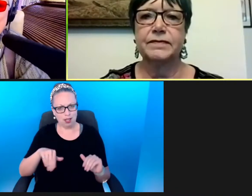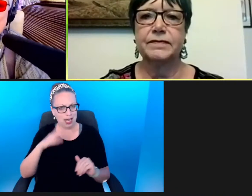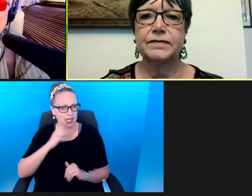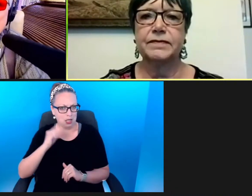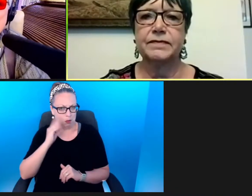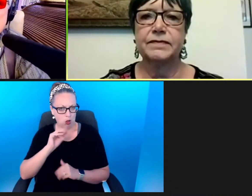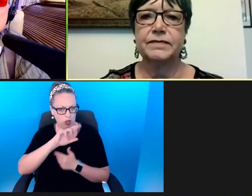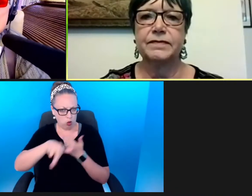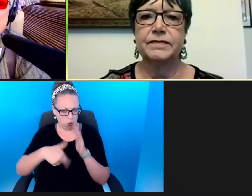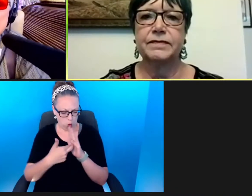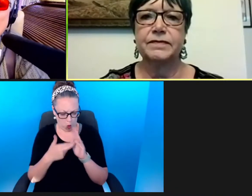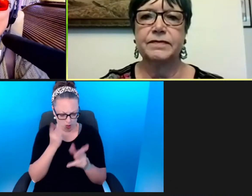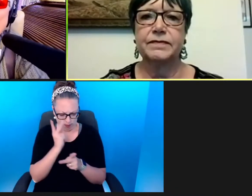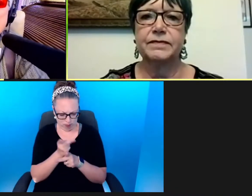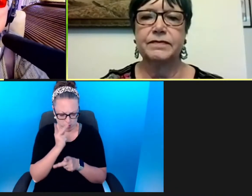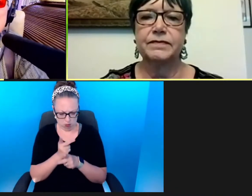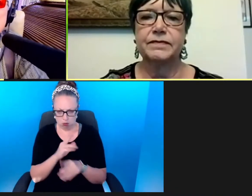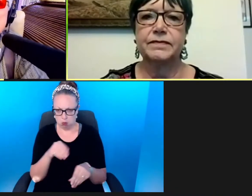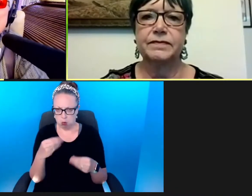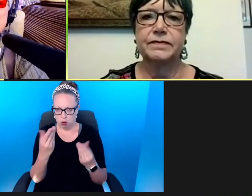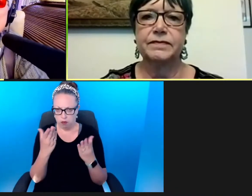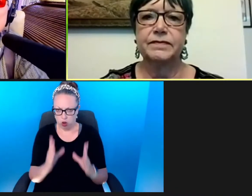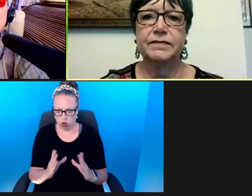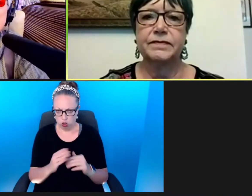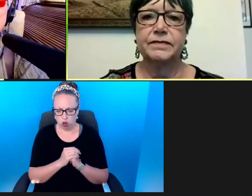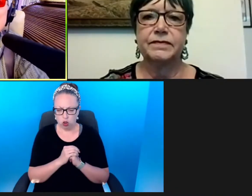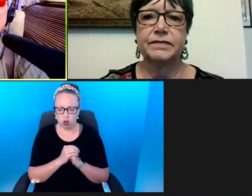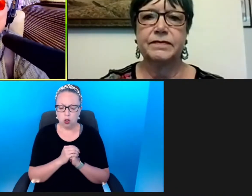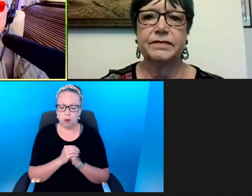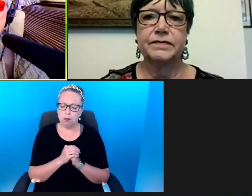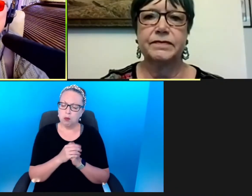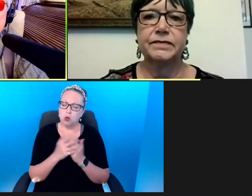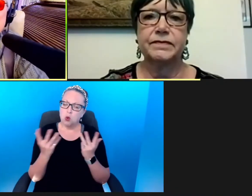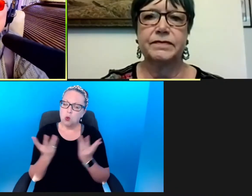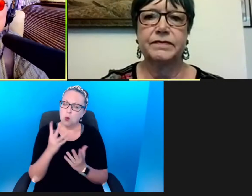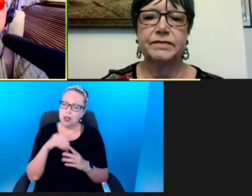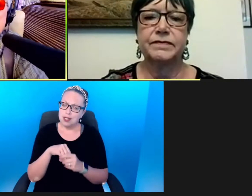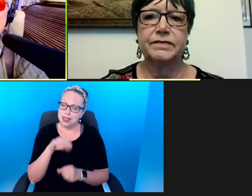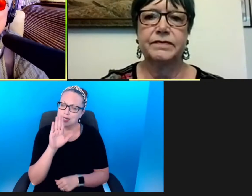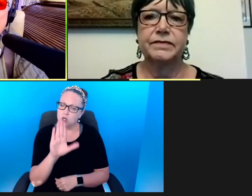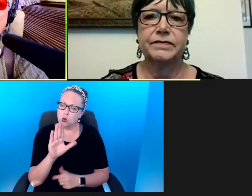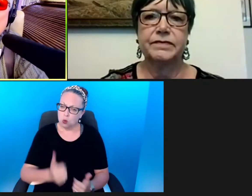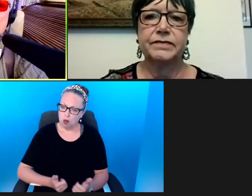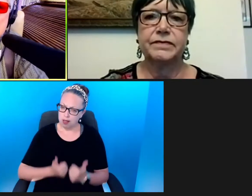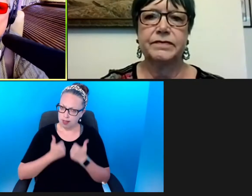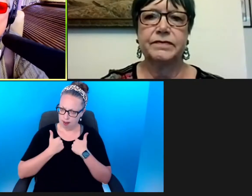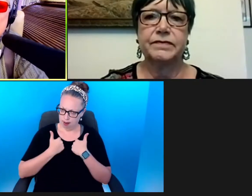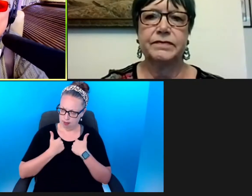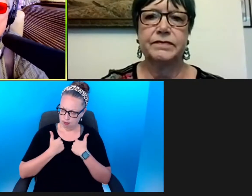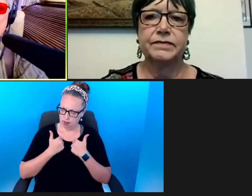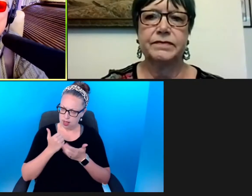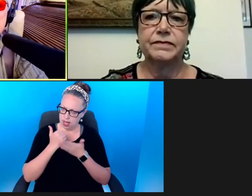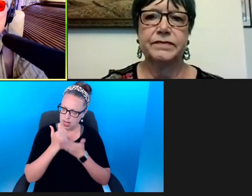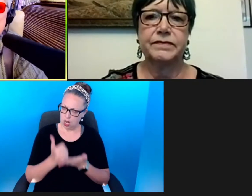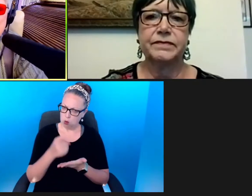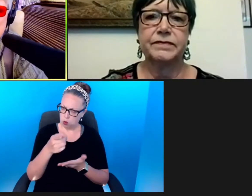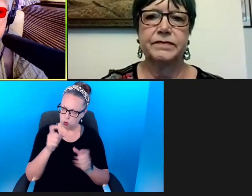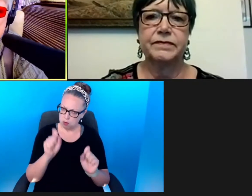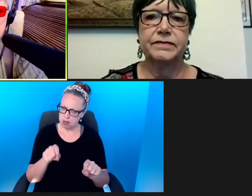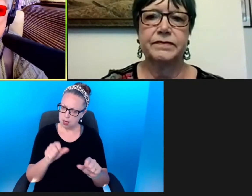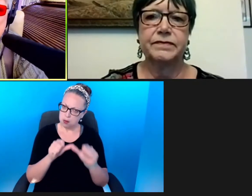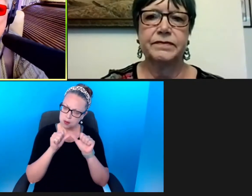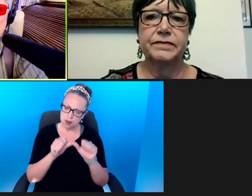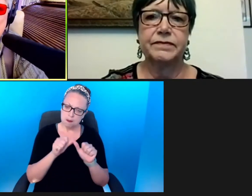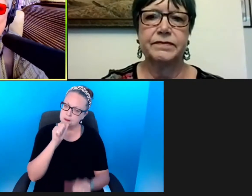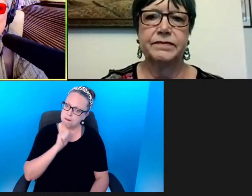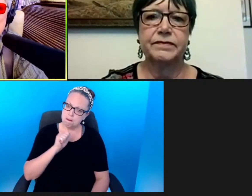caregiver, what is it in your life that enables you to maintain